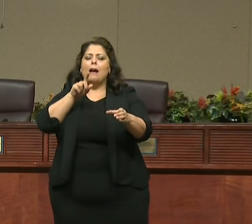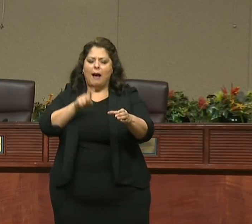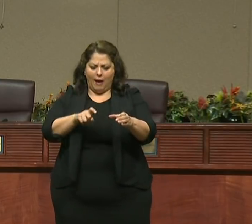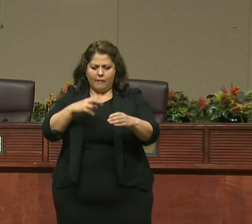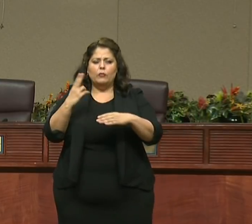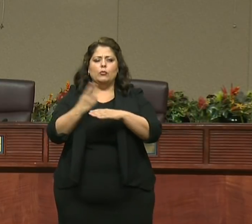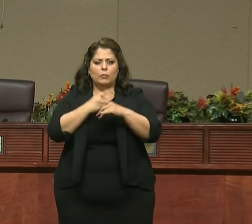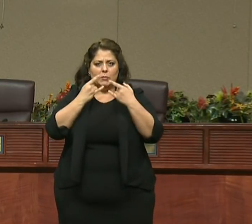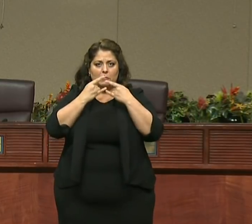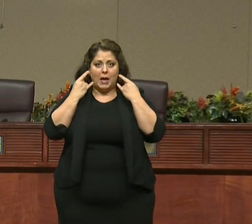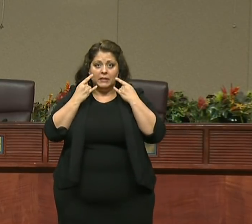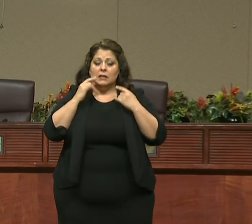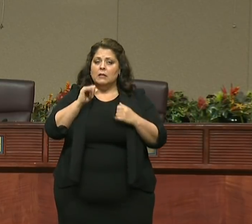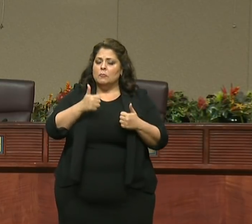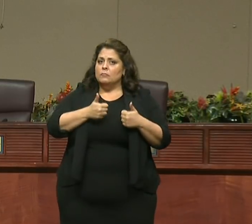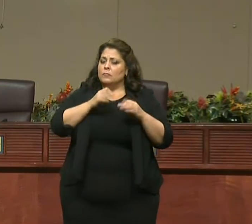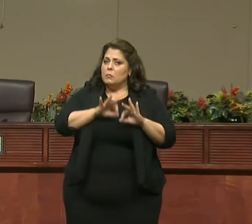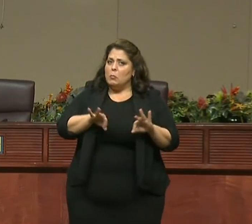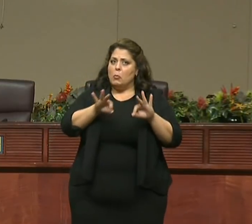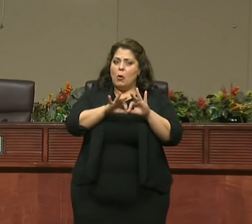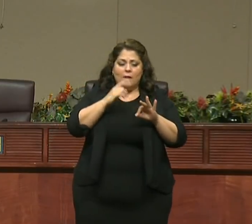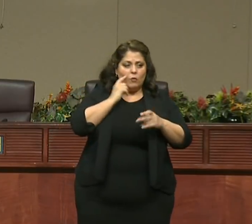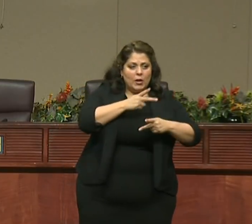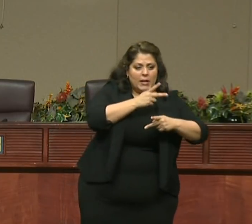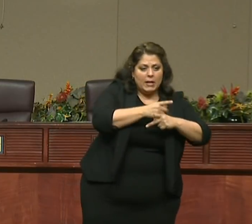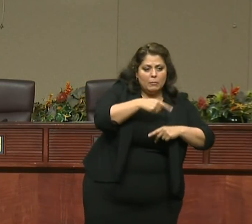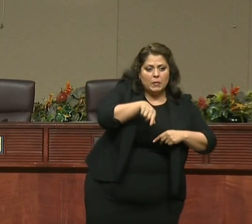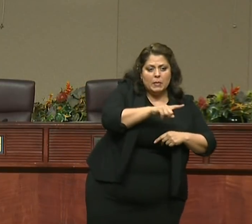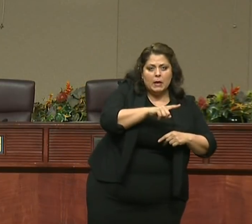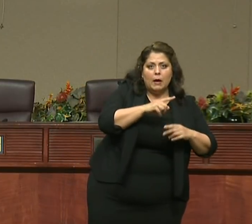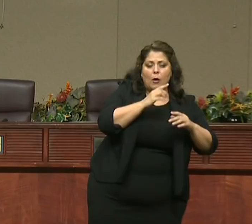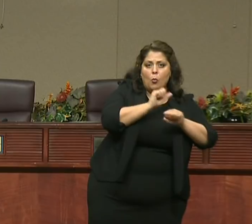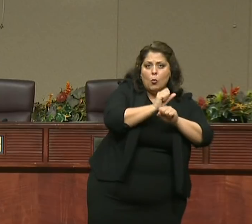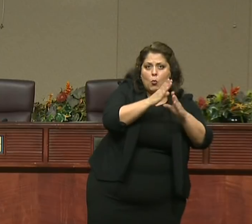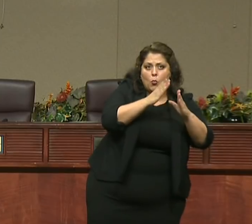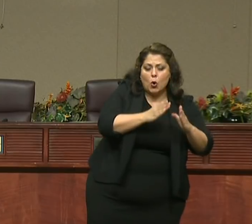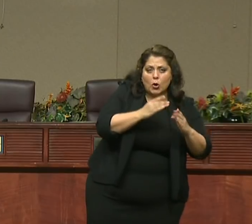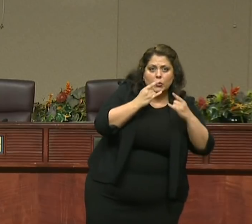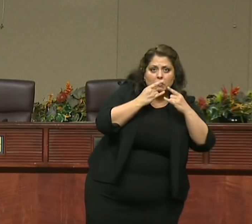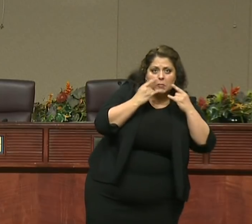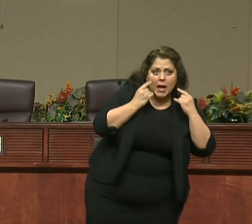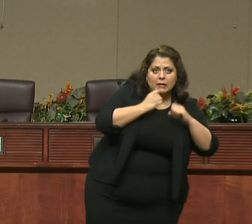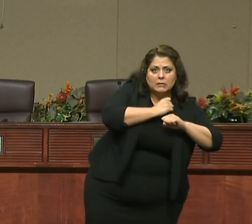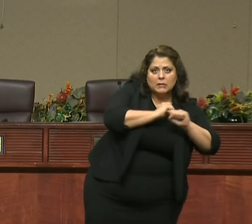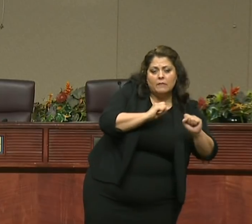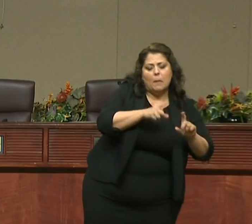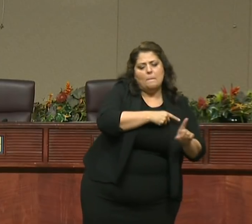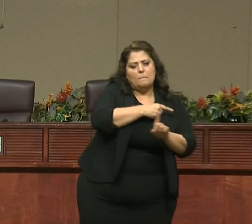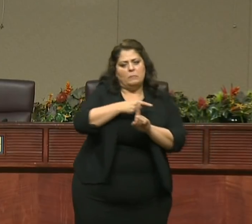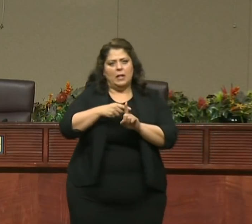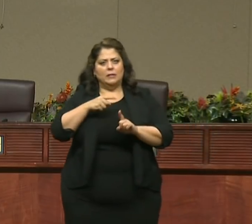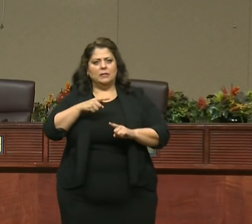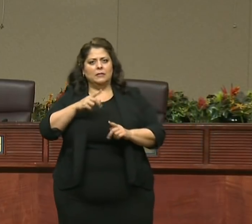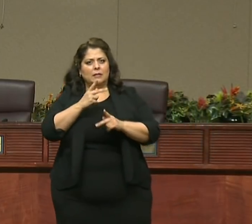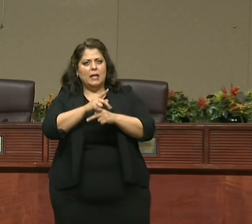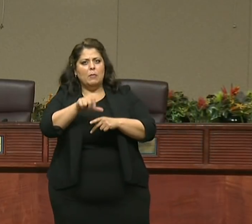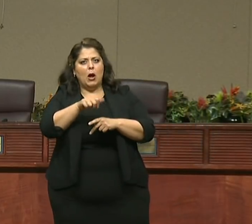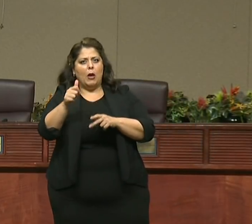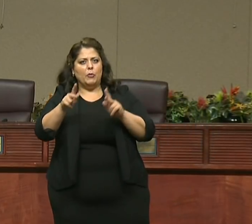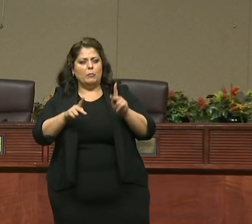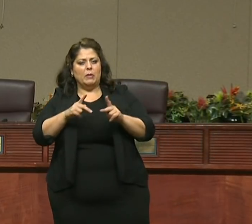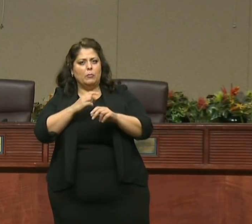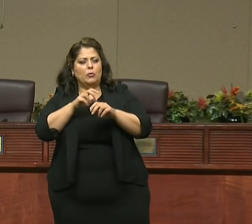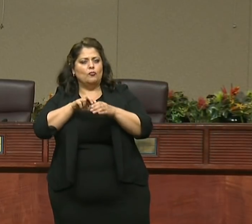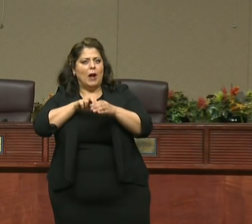limo drivers safe, but your fellow passengers safe by wearing a Lynx face mask. Each one of us has to continue